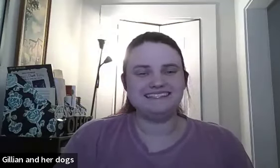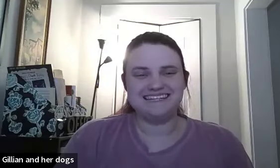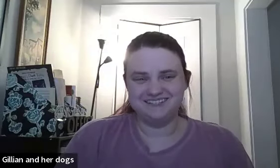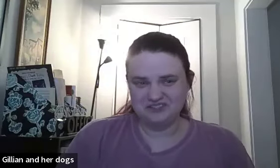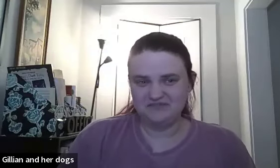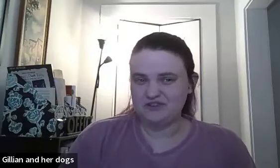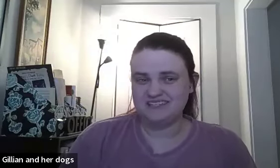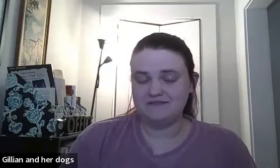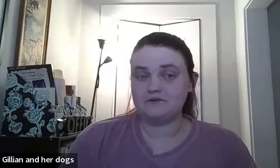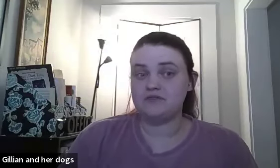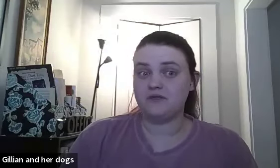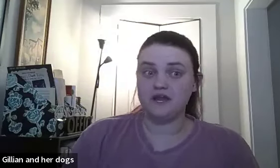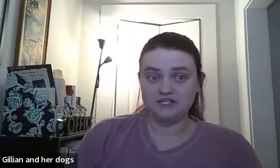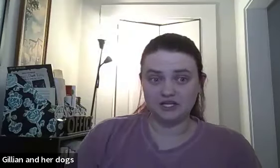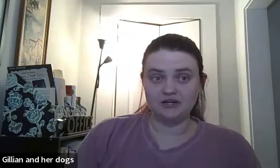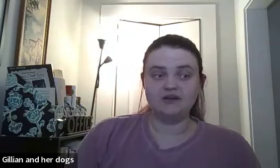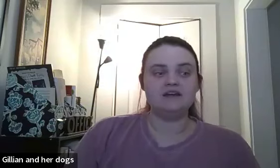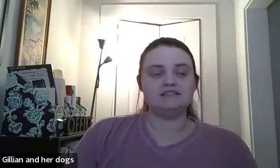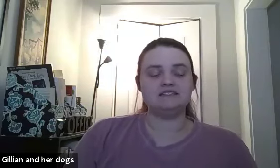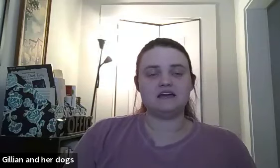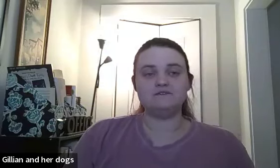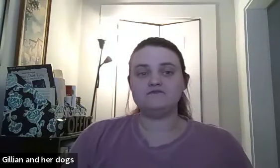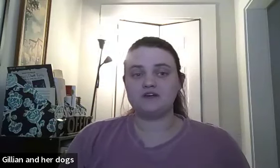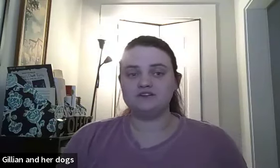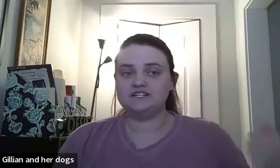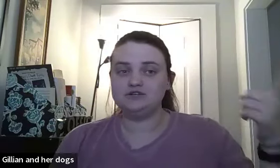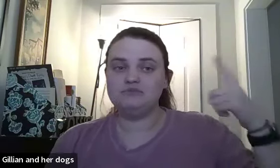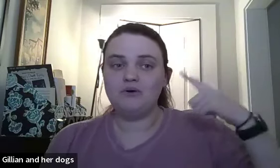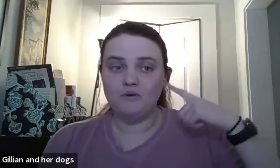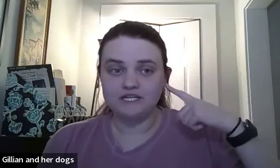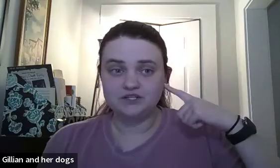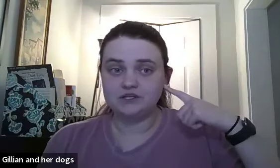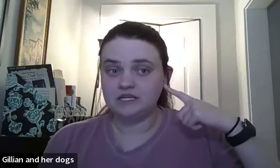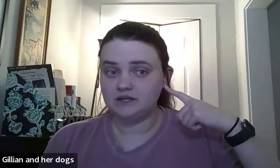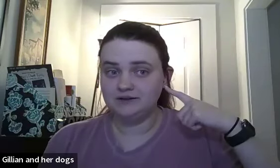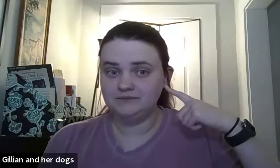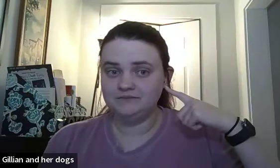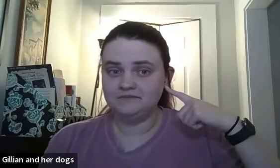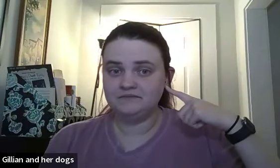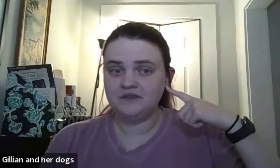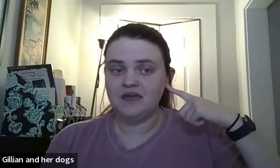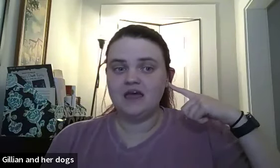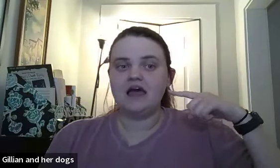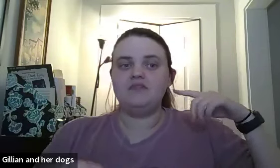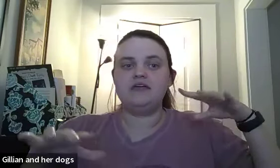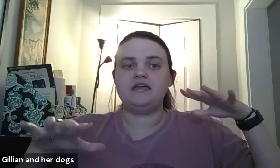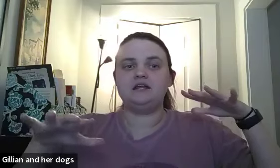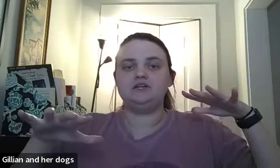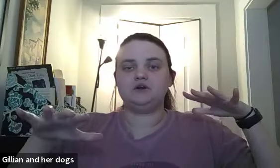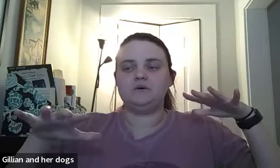What's interesting for the sign for thunder is the sign for thunder is you point to your ear, and then you're going to